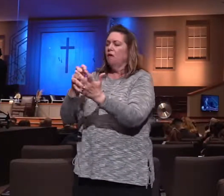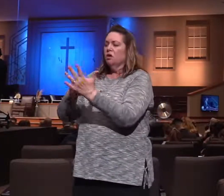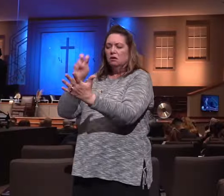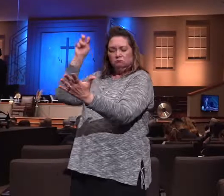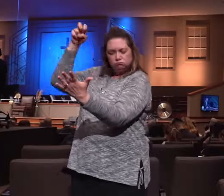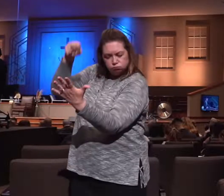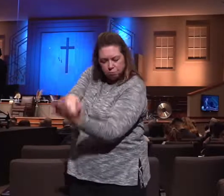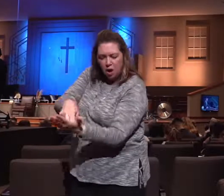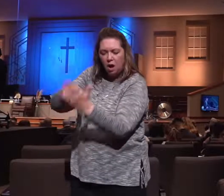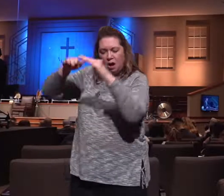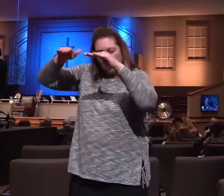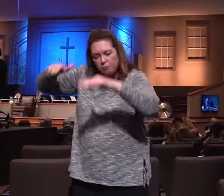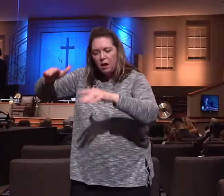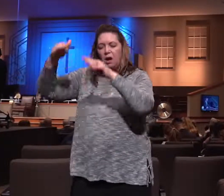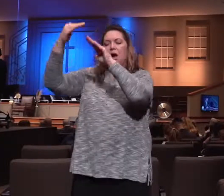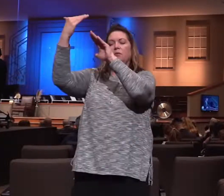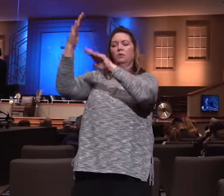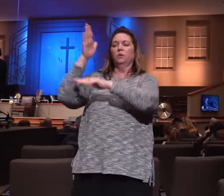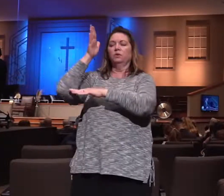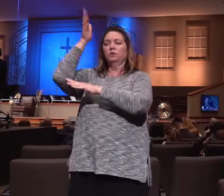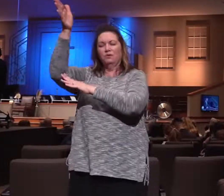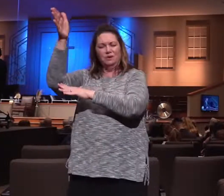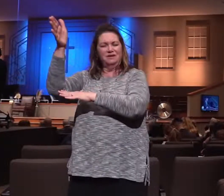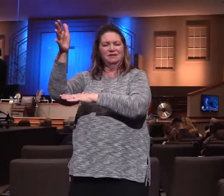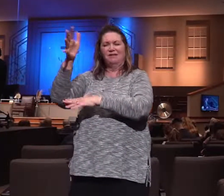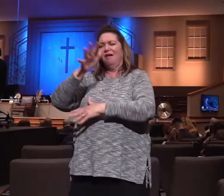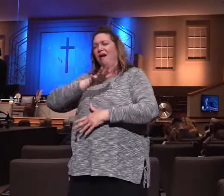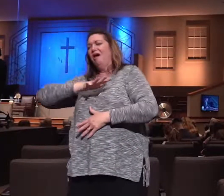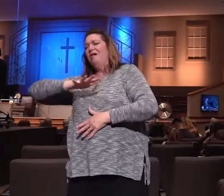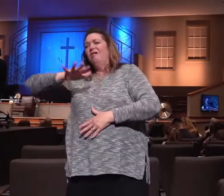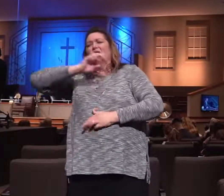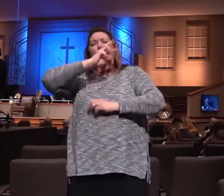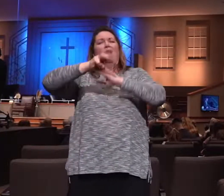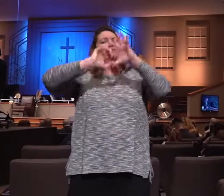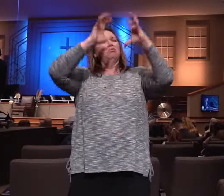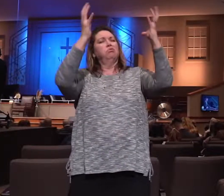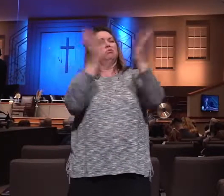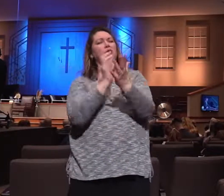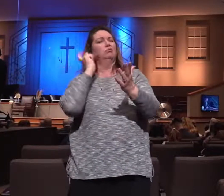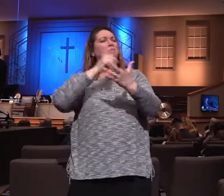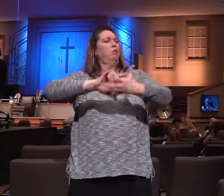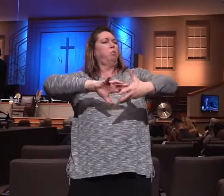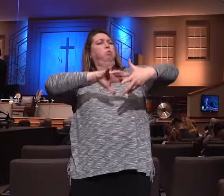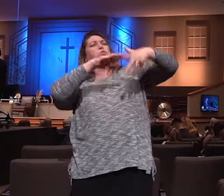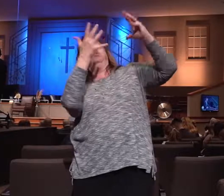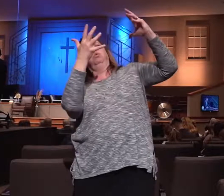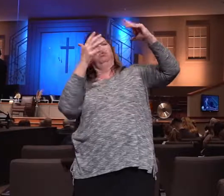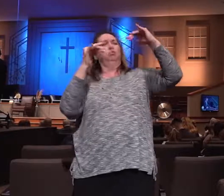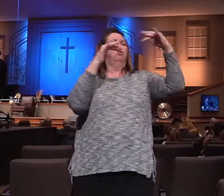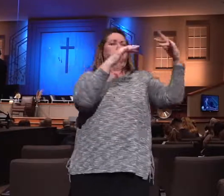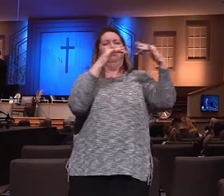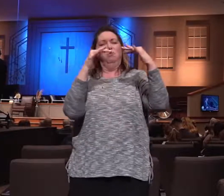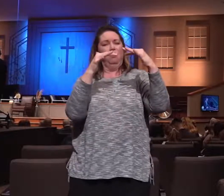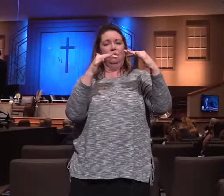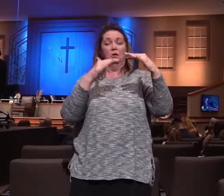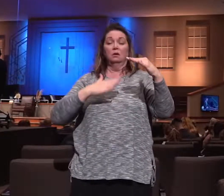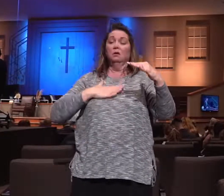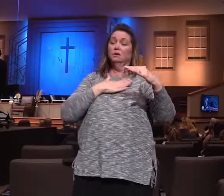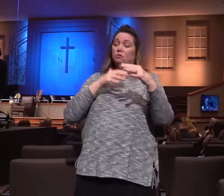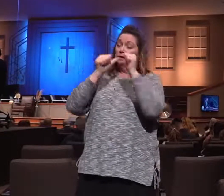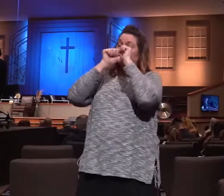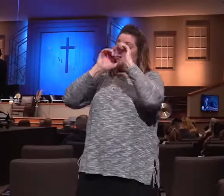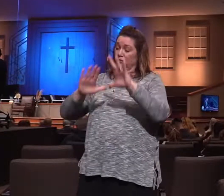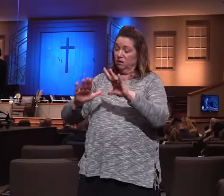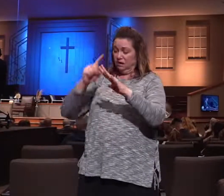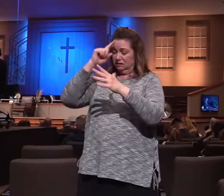especially, Lord, where there's upheaval and chaos, God, I pray that you'll bless those believers there who are still trying to